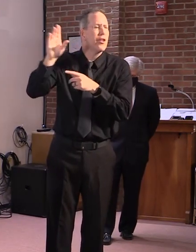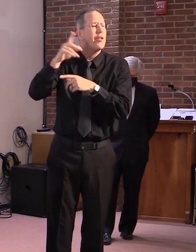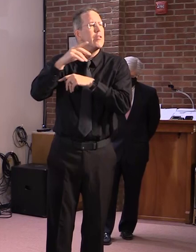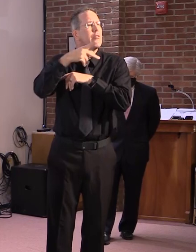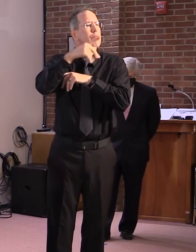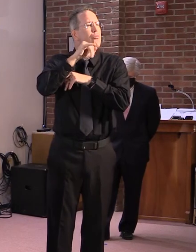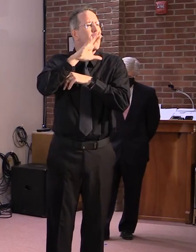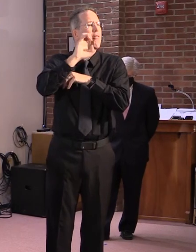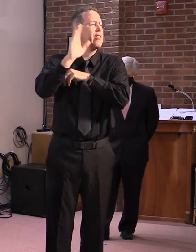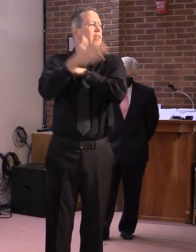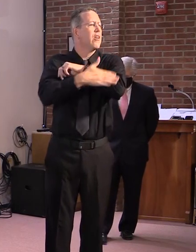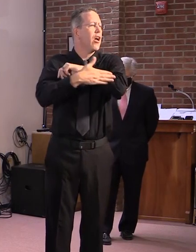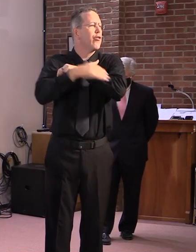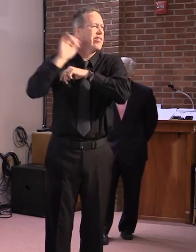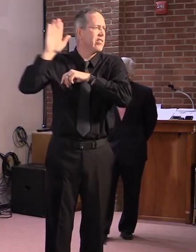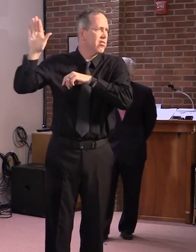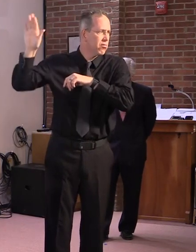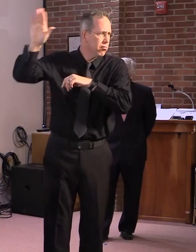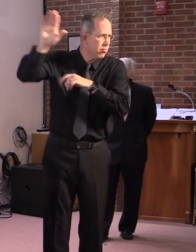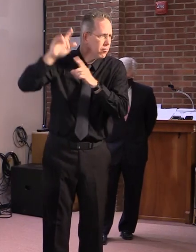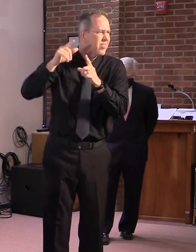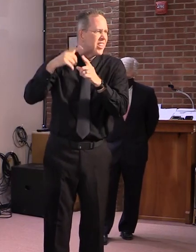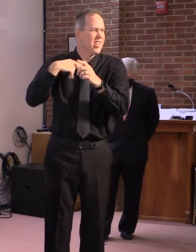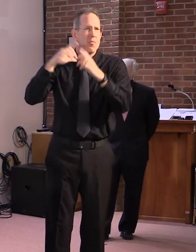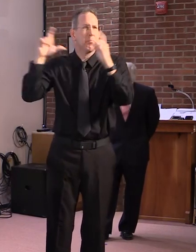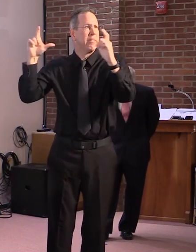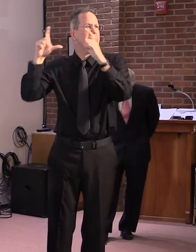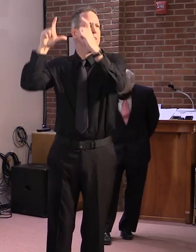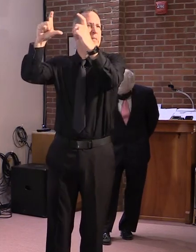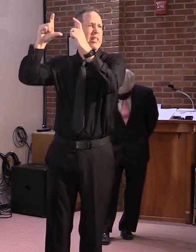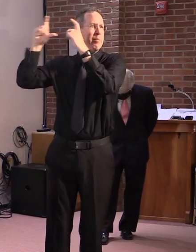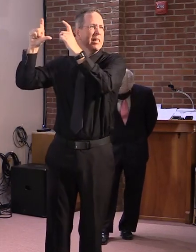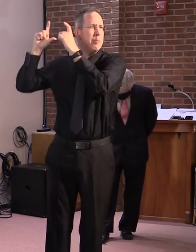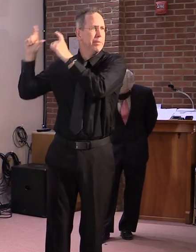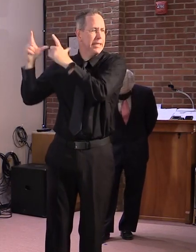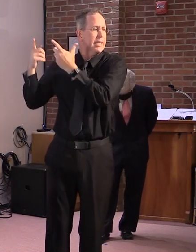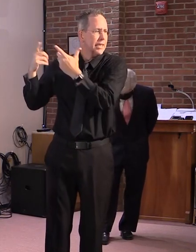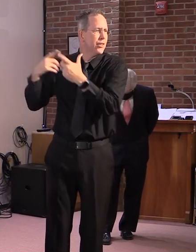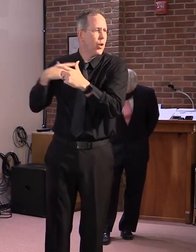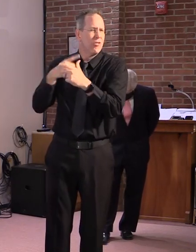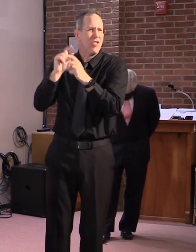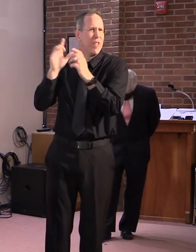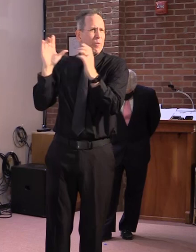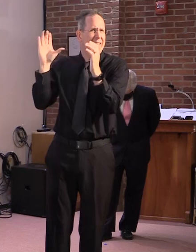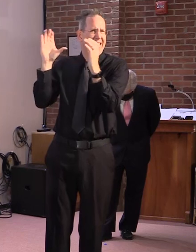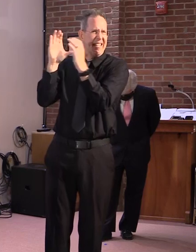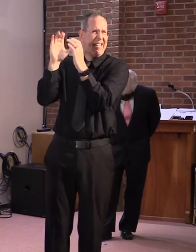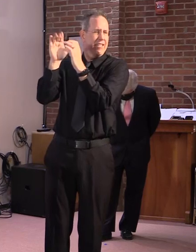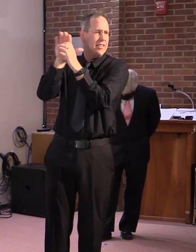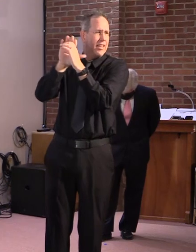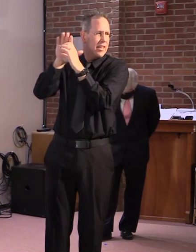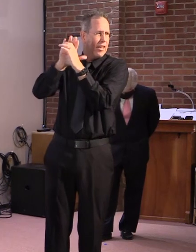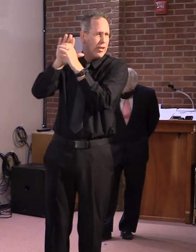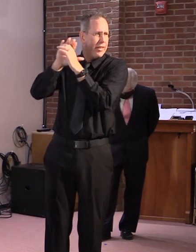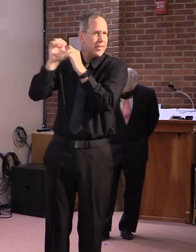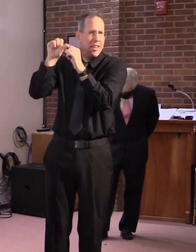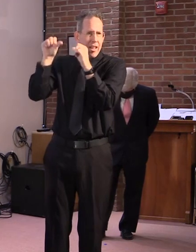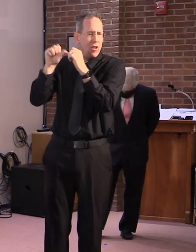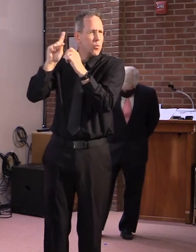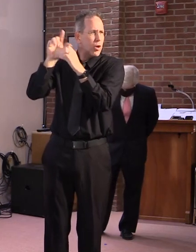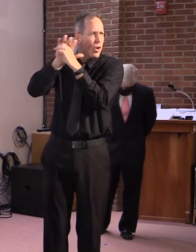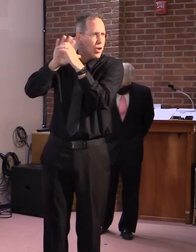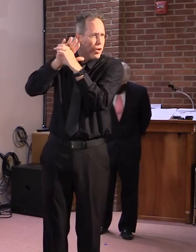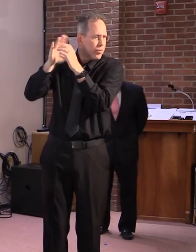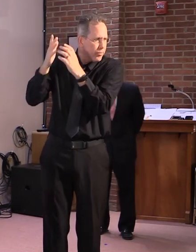more granular level so we can have potentially have something set up like we do with the current regional travel